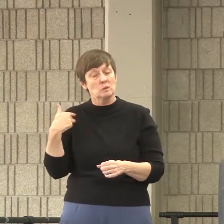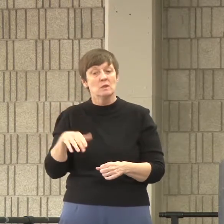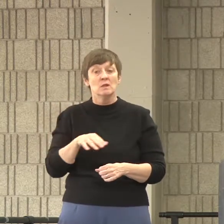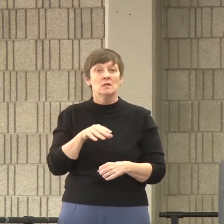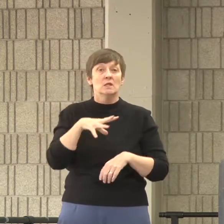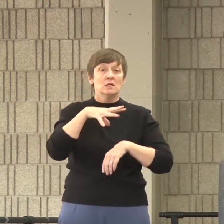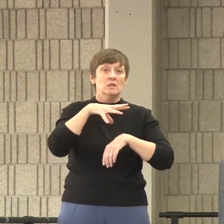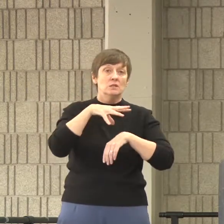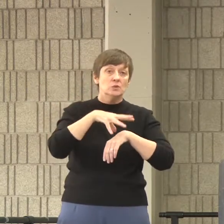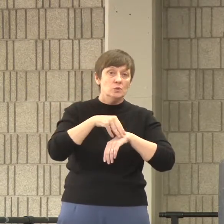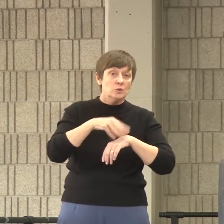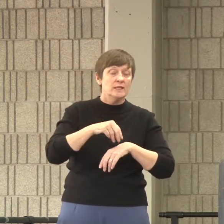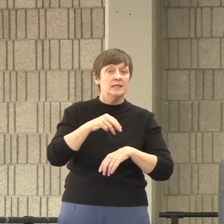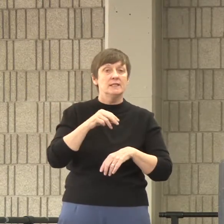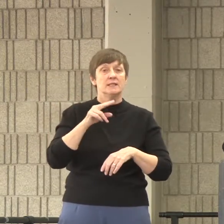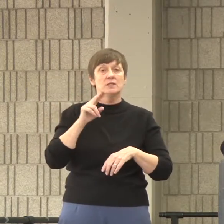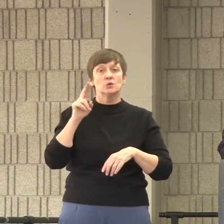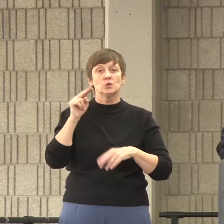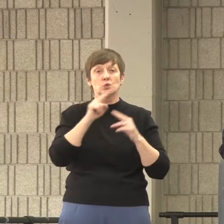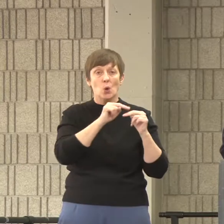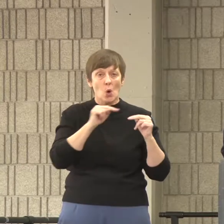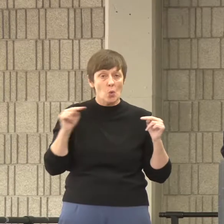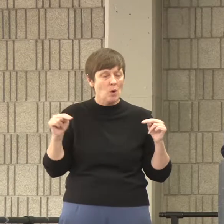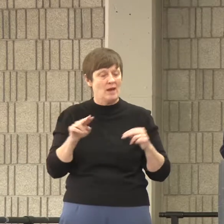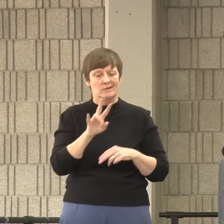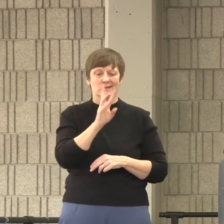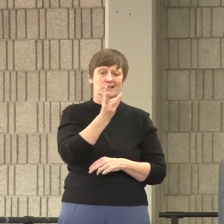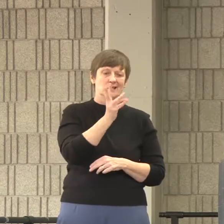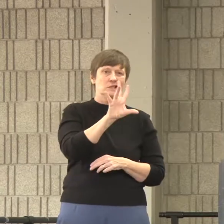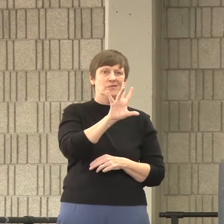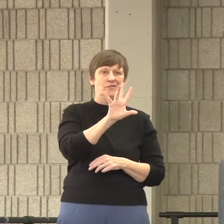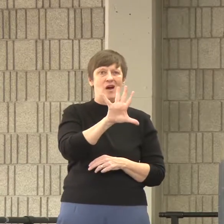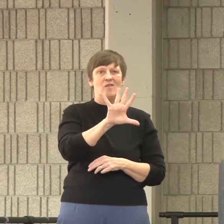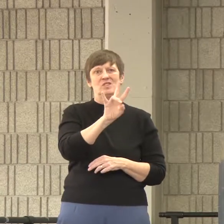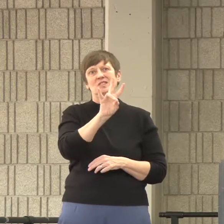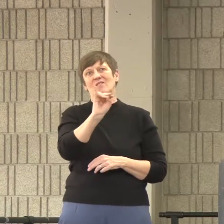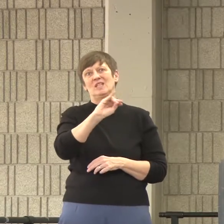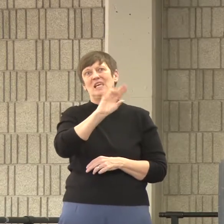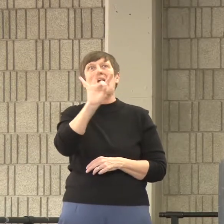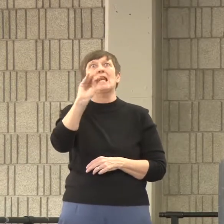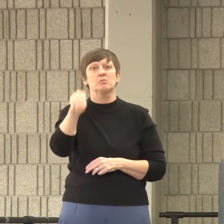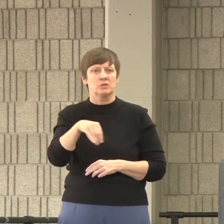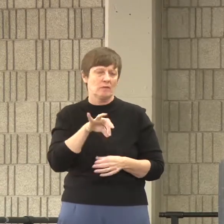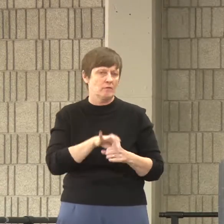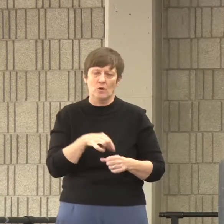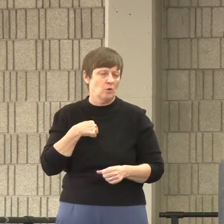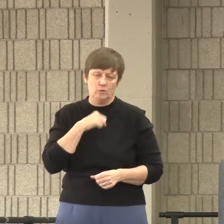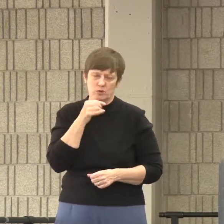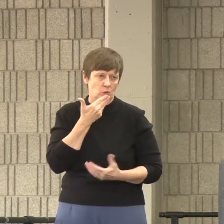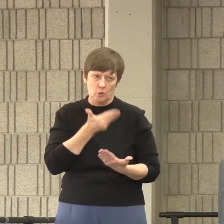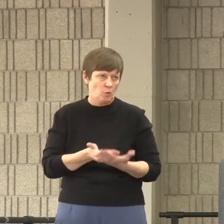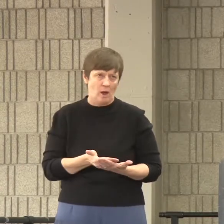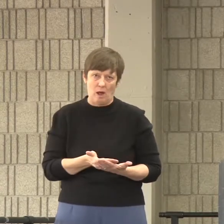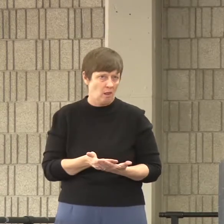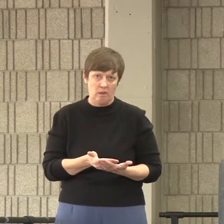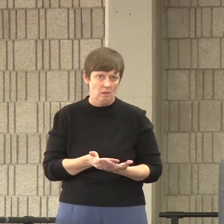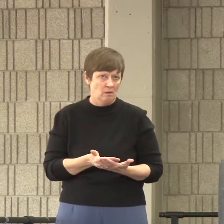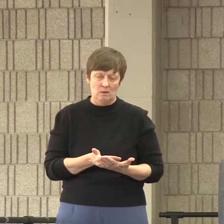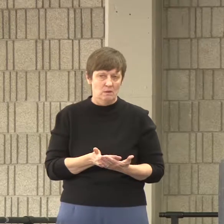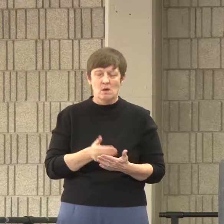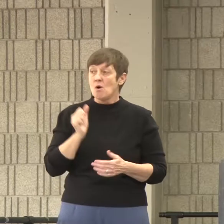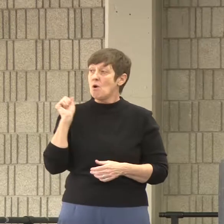75 to 85% of the people vote, we know we must do better. Not all of us can live the